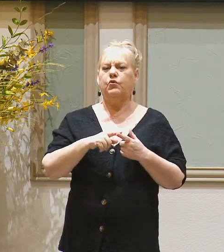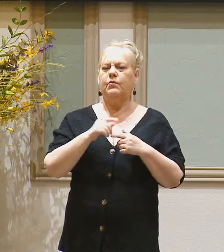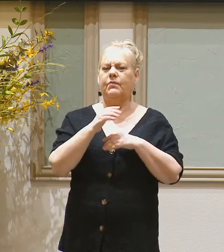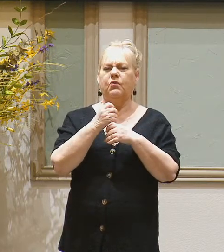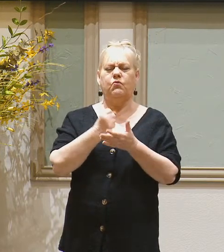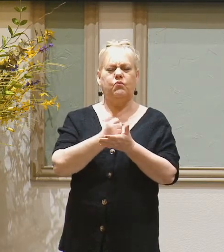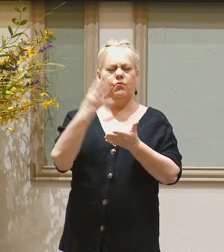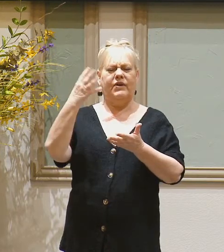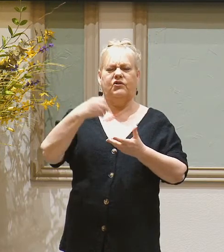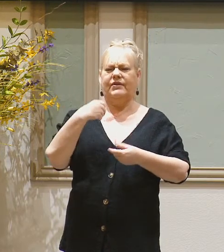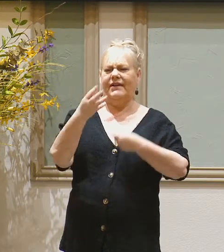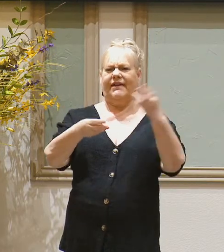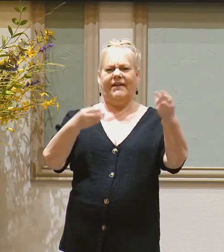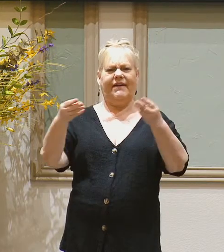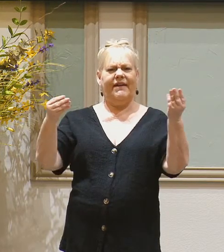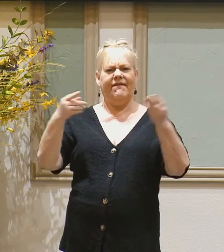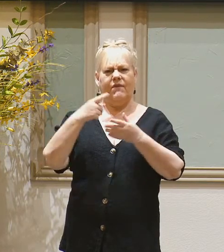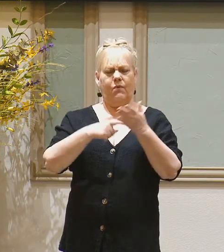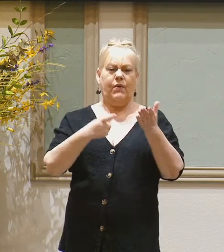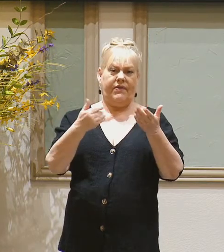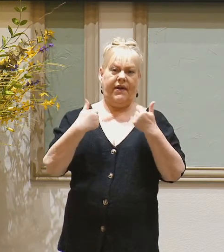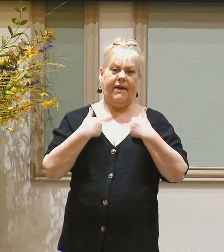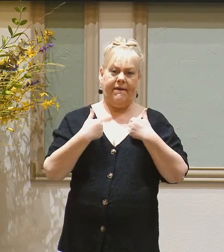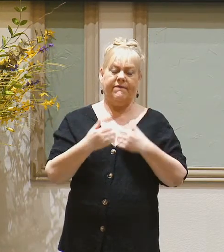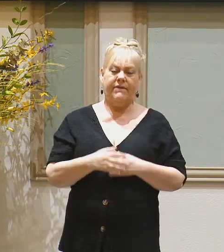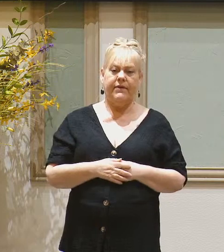extravagantly give of their means.